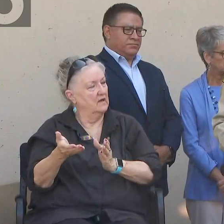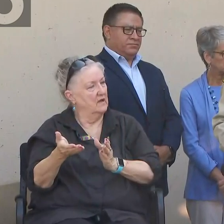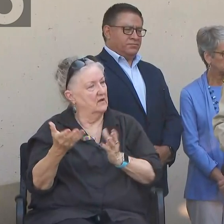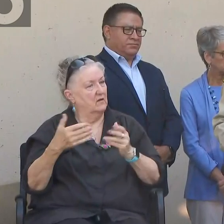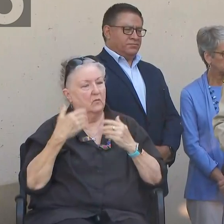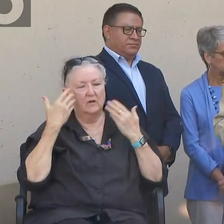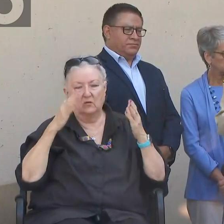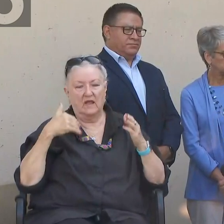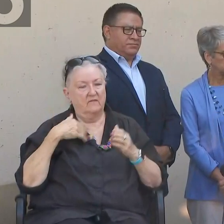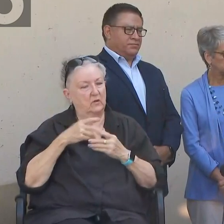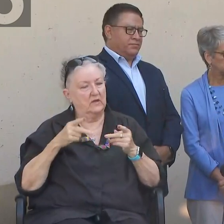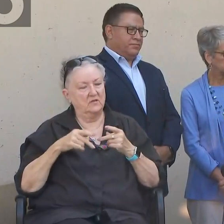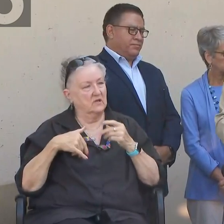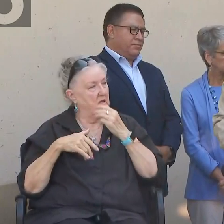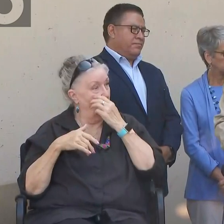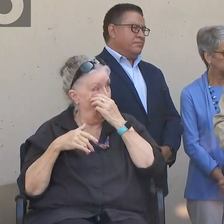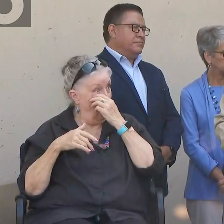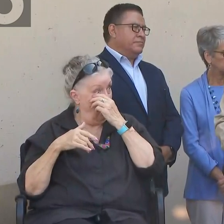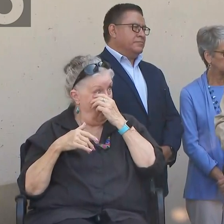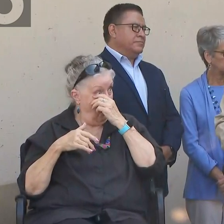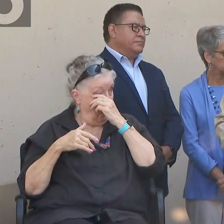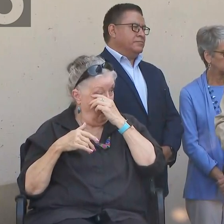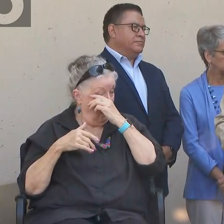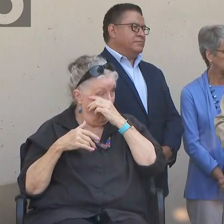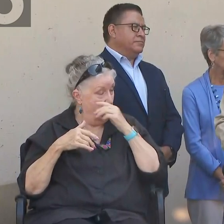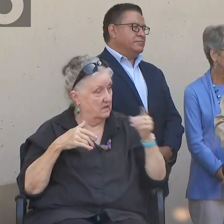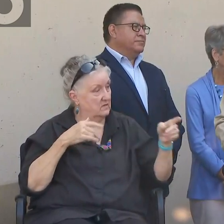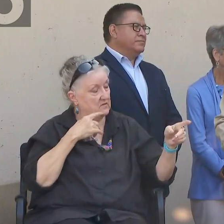Where might that be? We don't have a location for that yet.